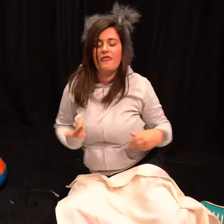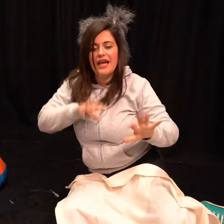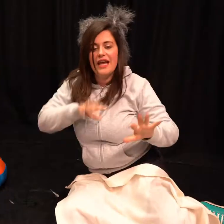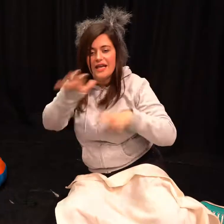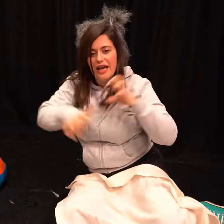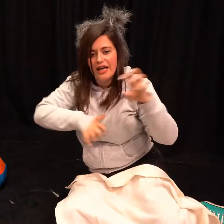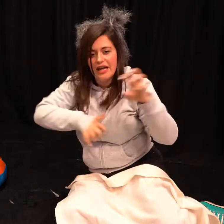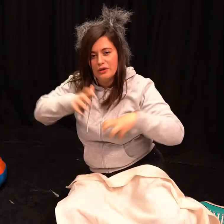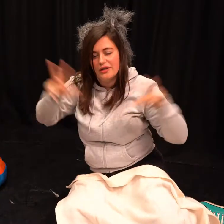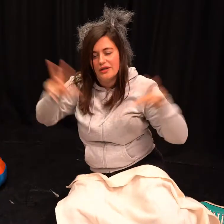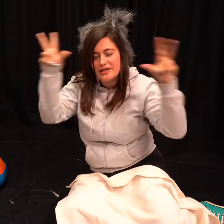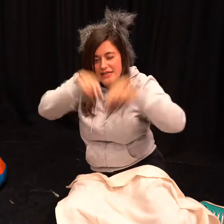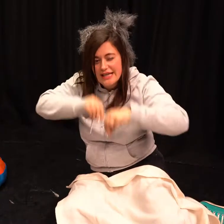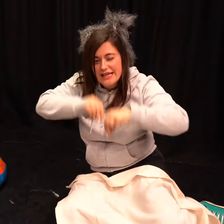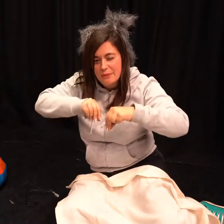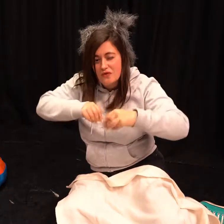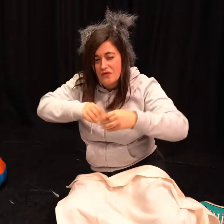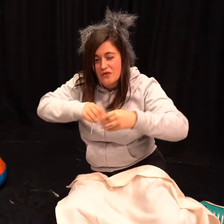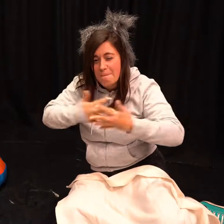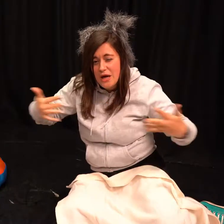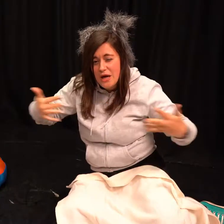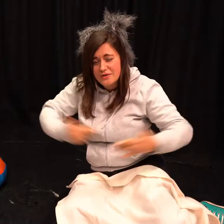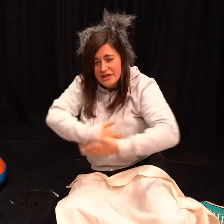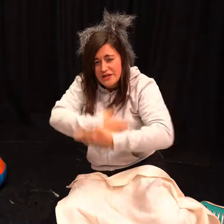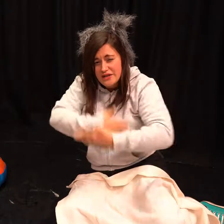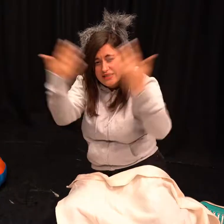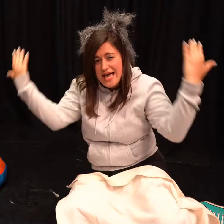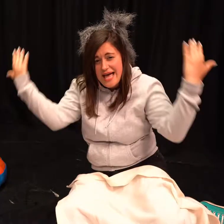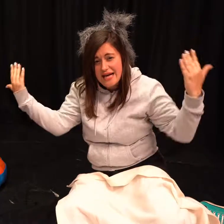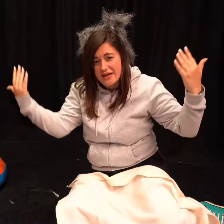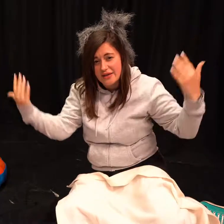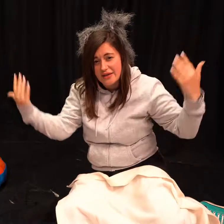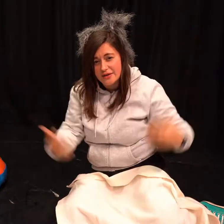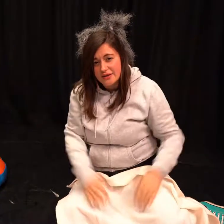this animal sleeps for most of the day.